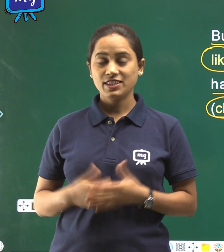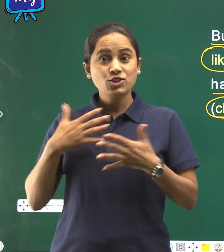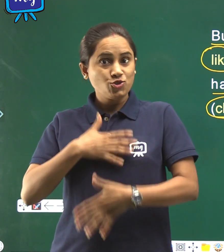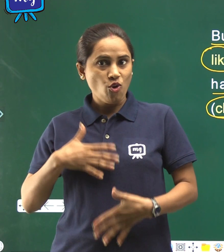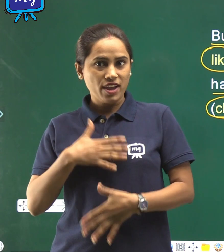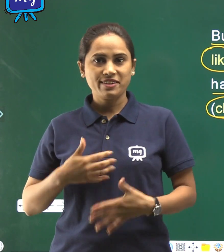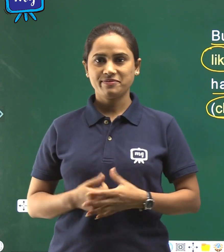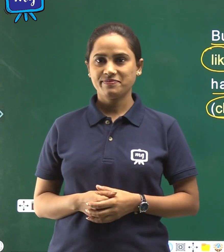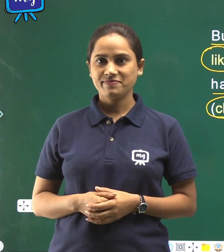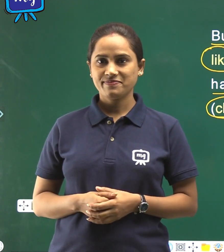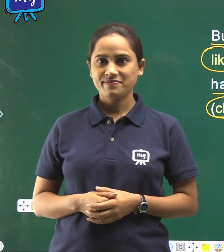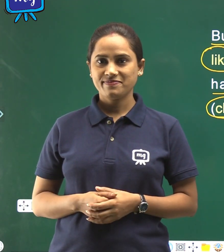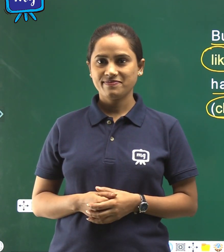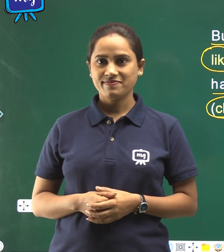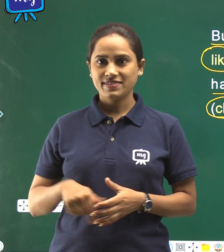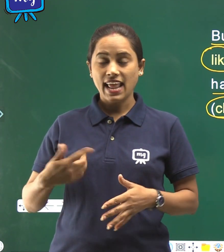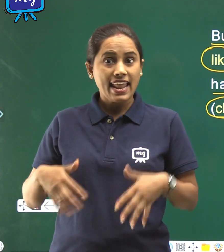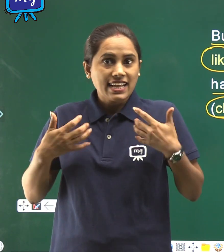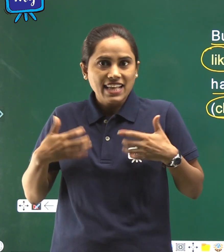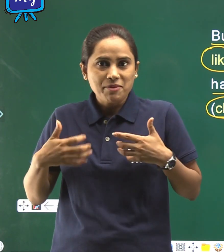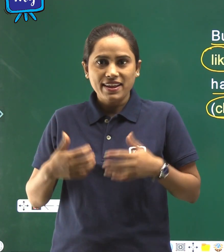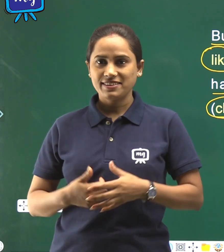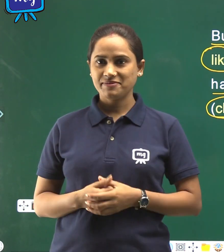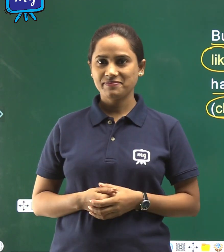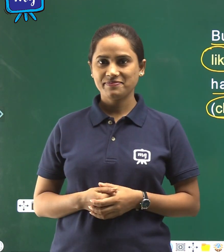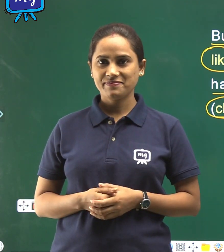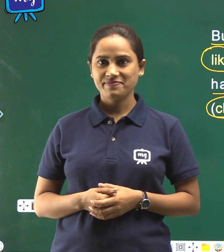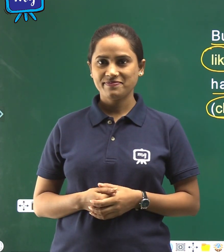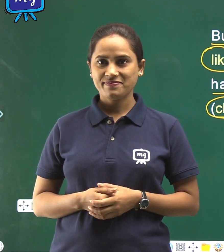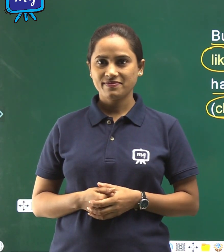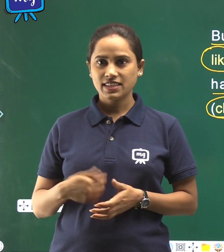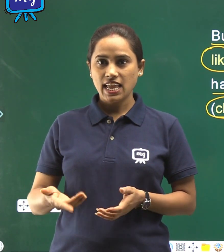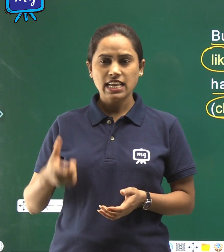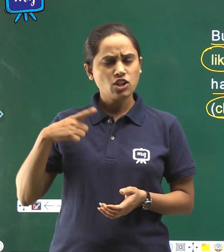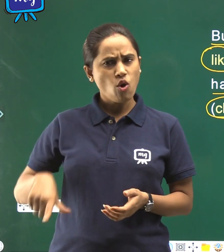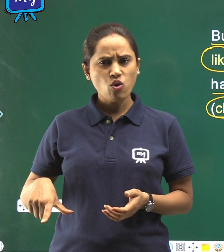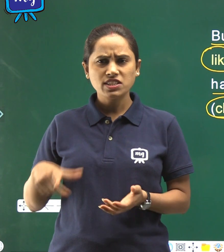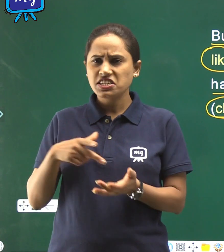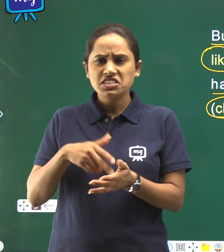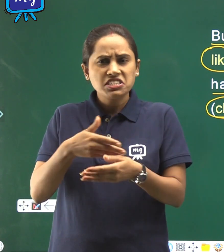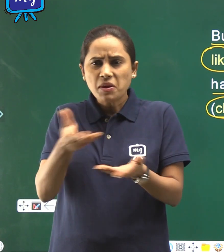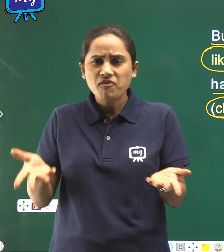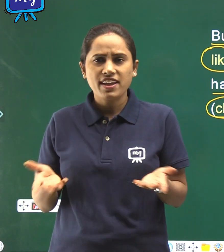joy and excitement is lost somewhere